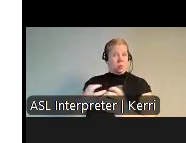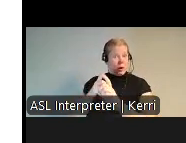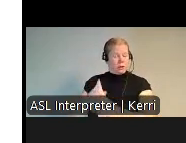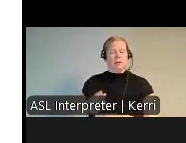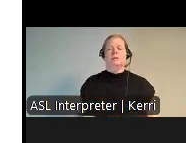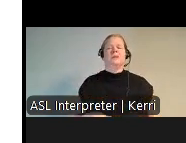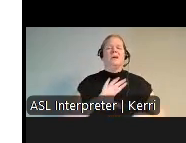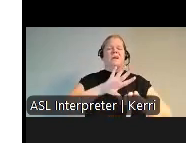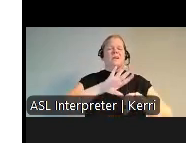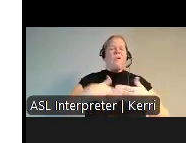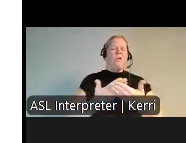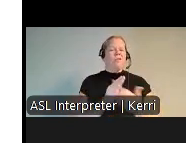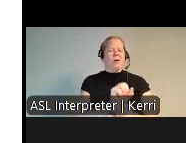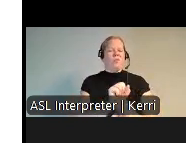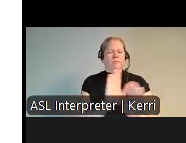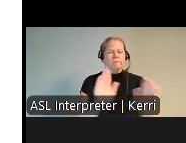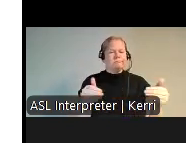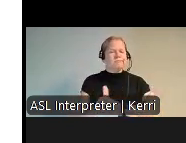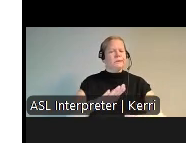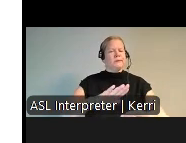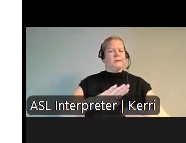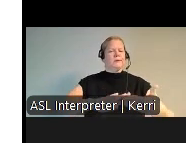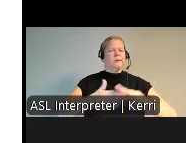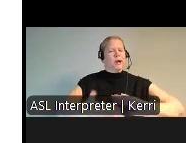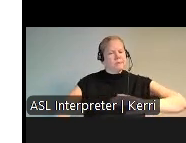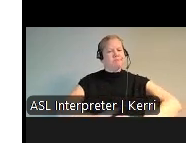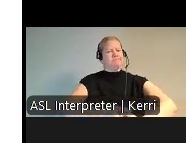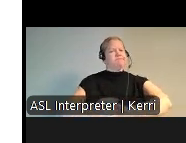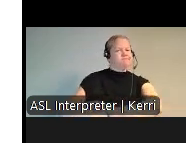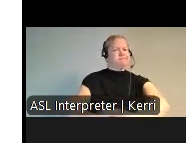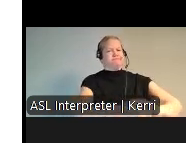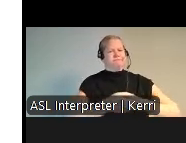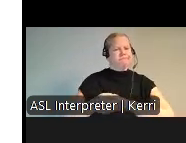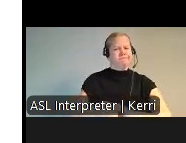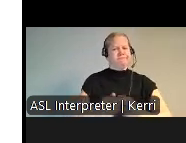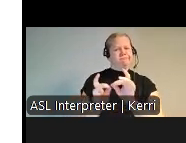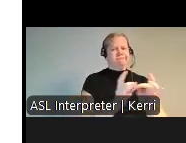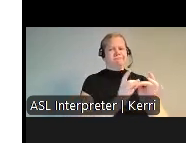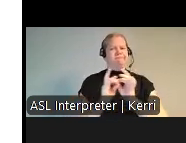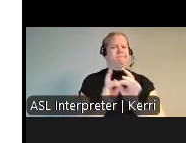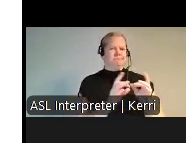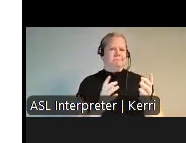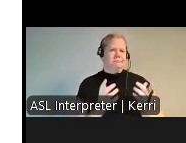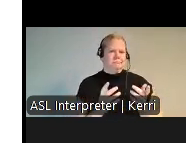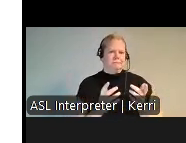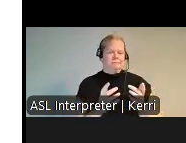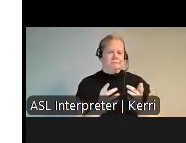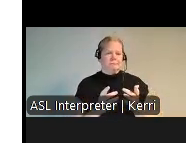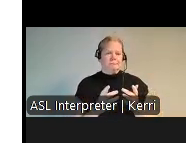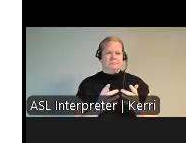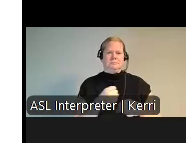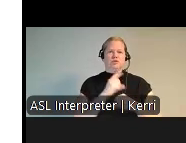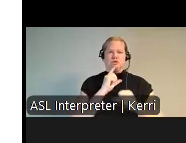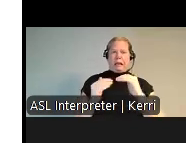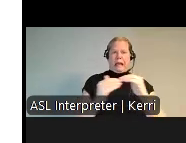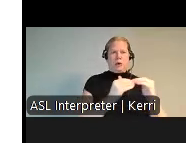this work is centered in a community engagement and collaboration practice that centers equity,